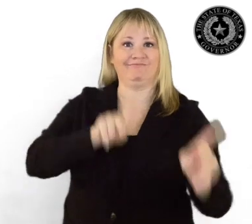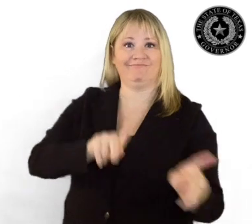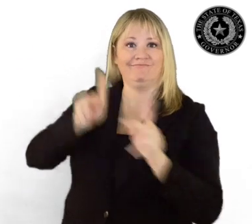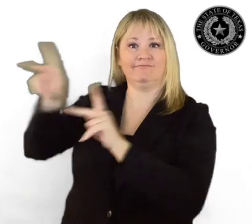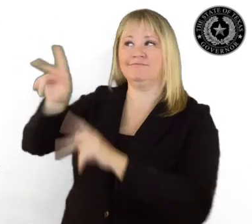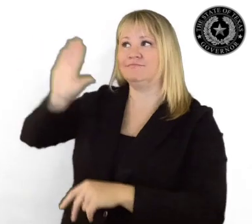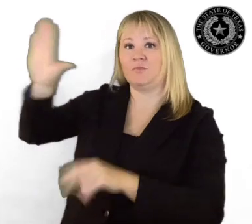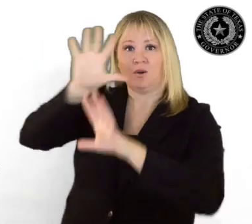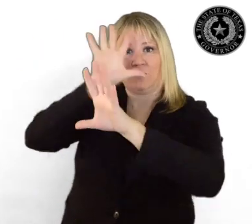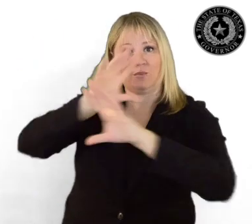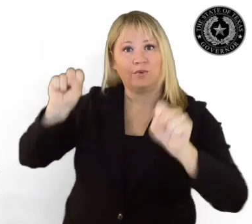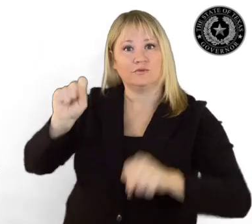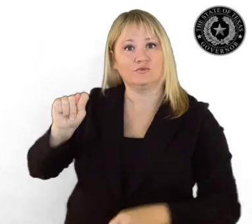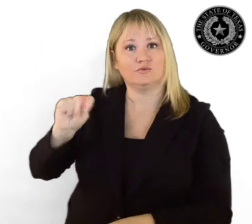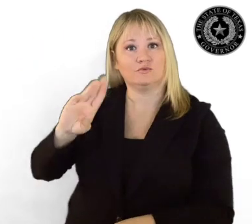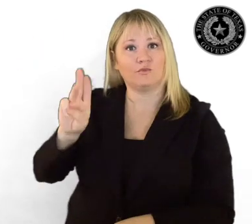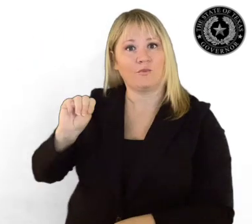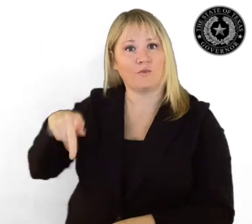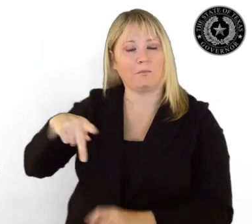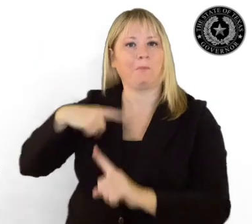Prevention, and